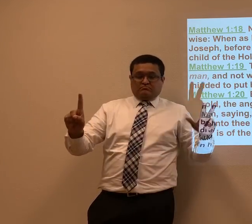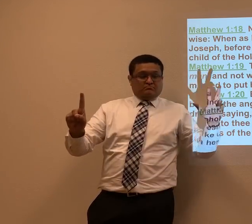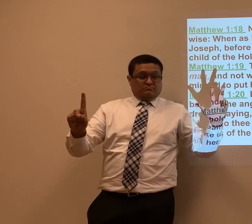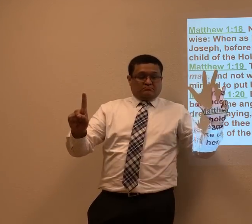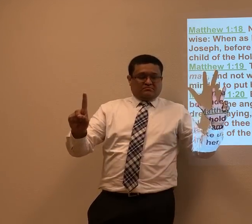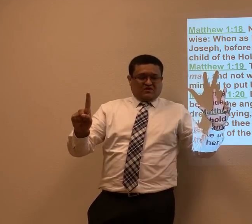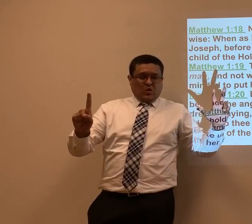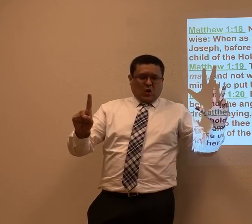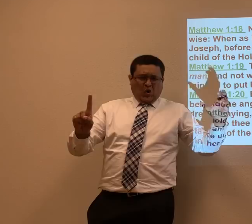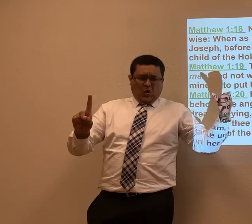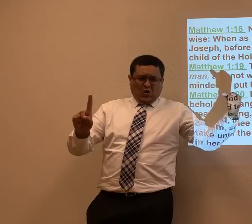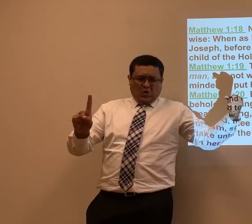Ghost